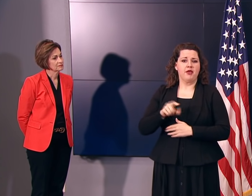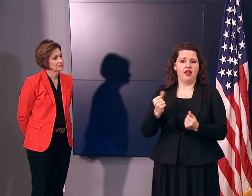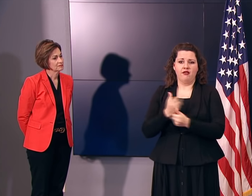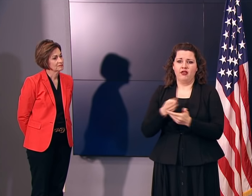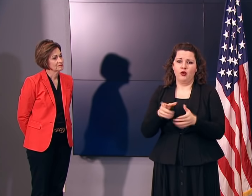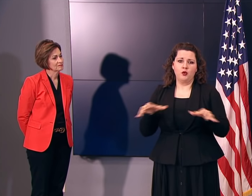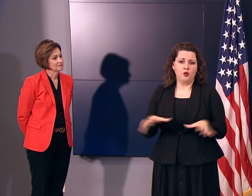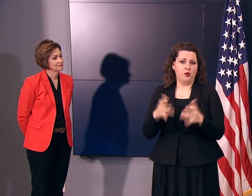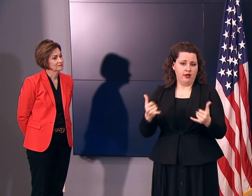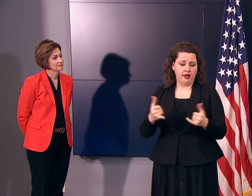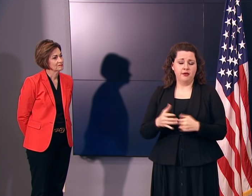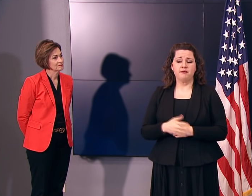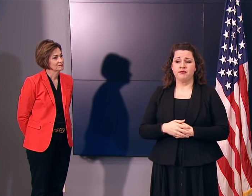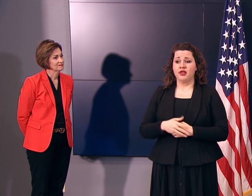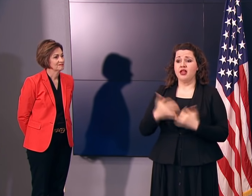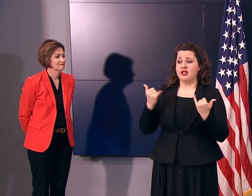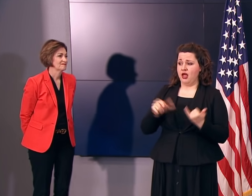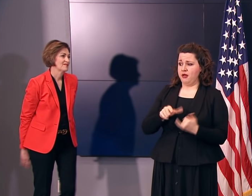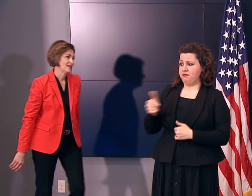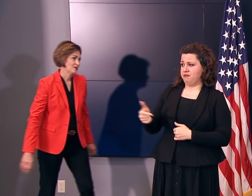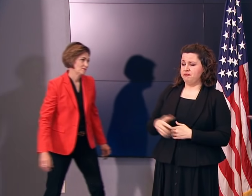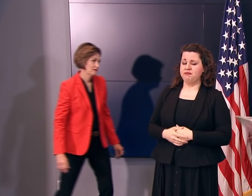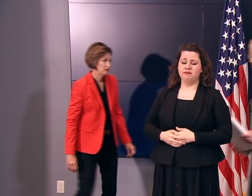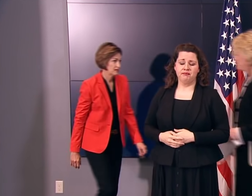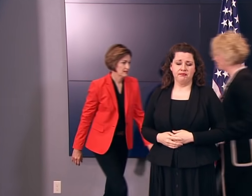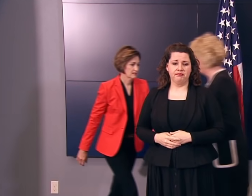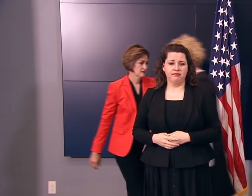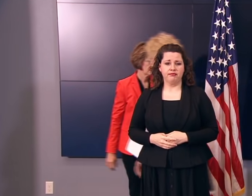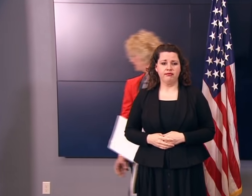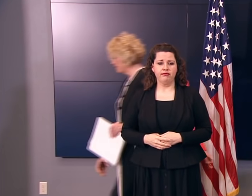this challenging time. And now, Governor Reynolds, I'll turn it back to you.